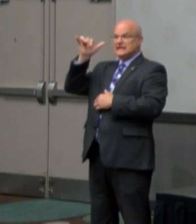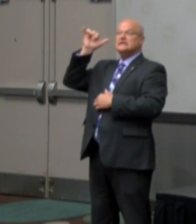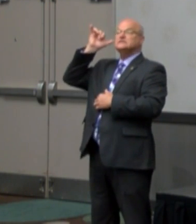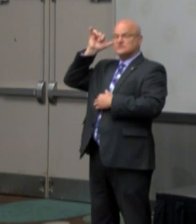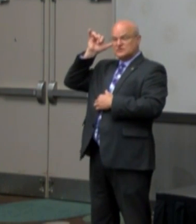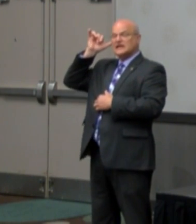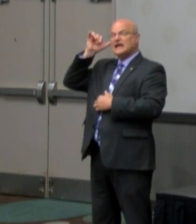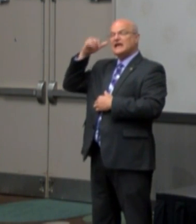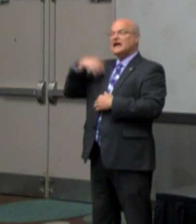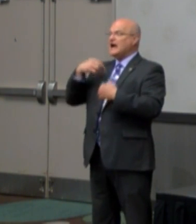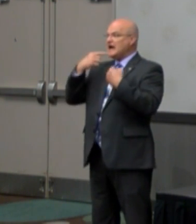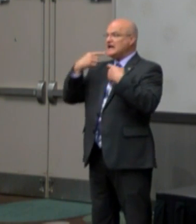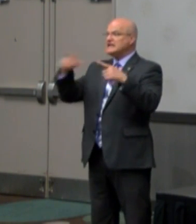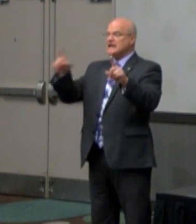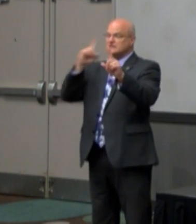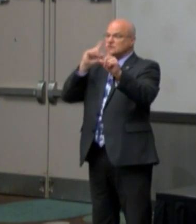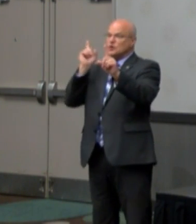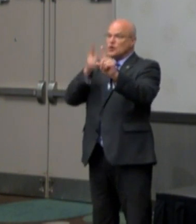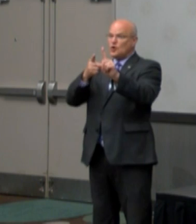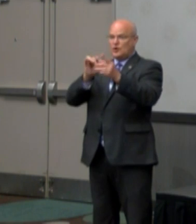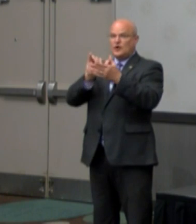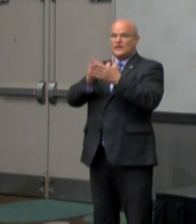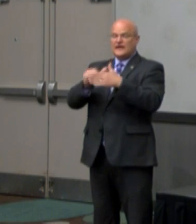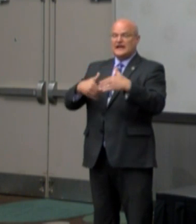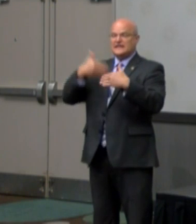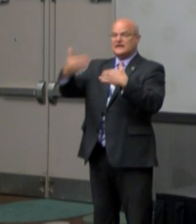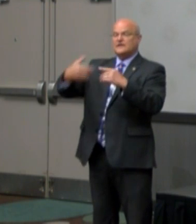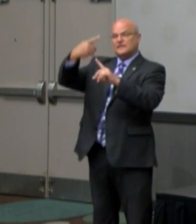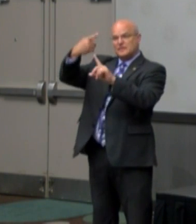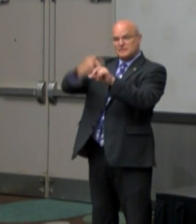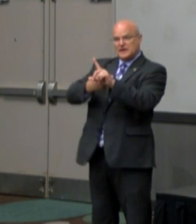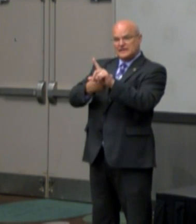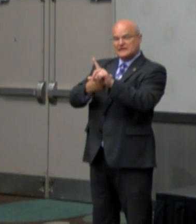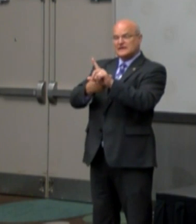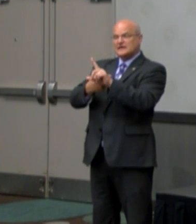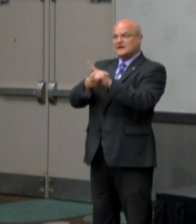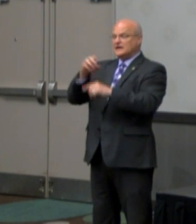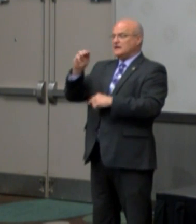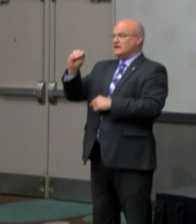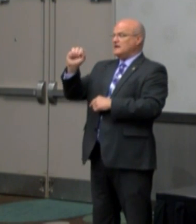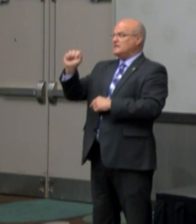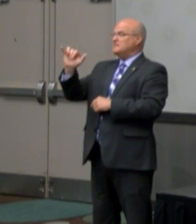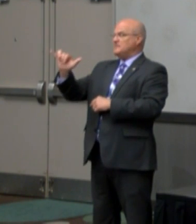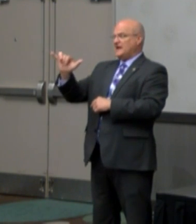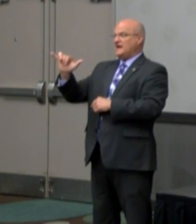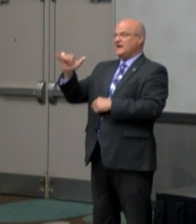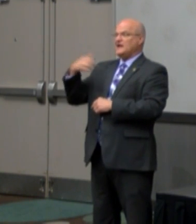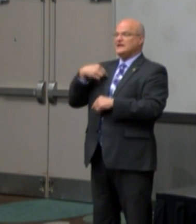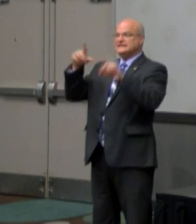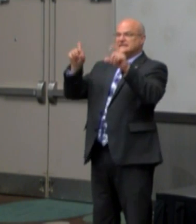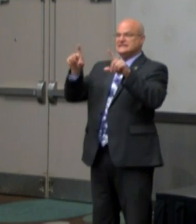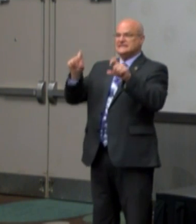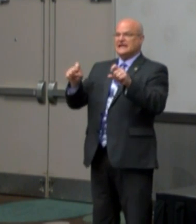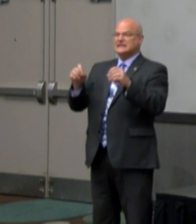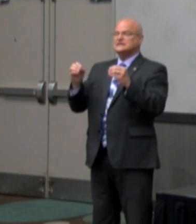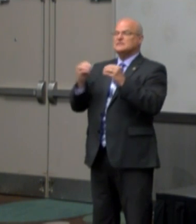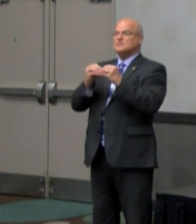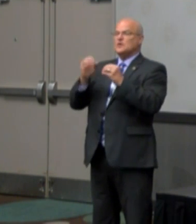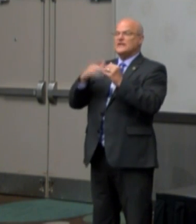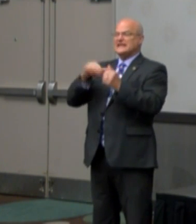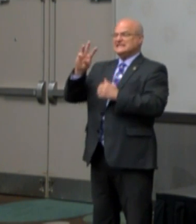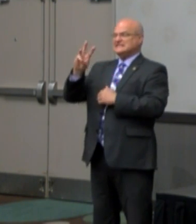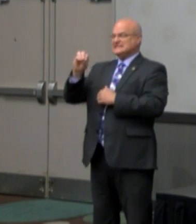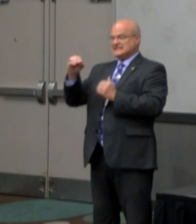Yesterday, I announced a goal that over the month of May that we would test